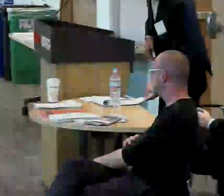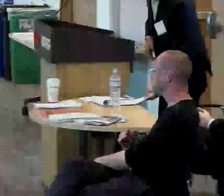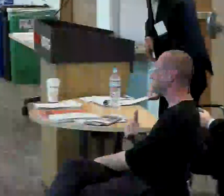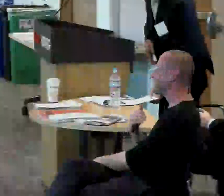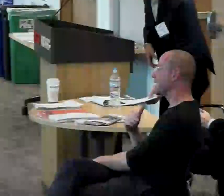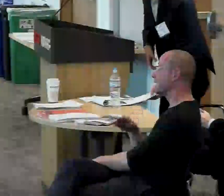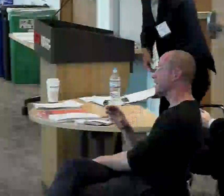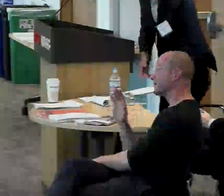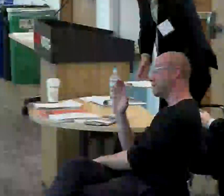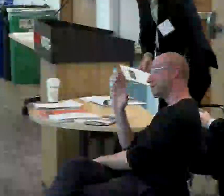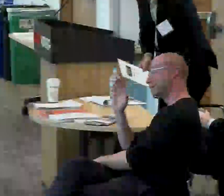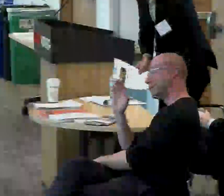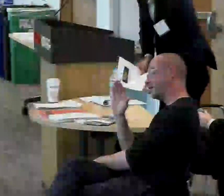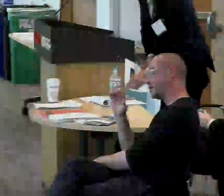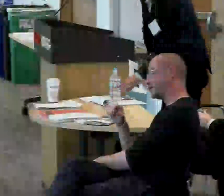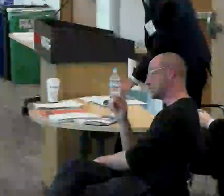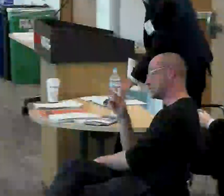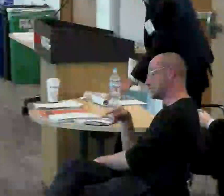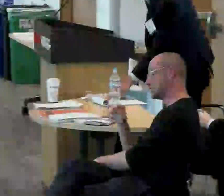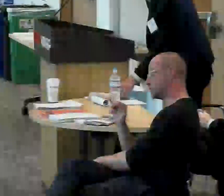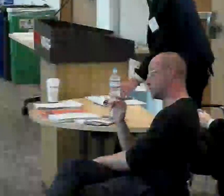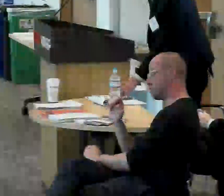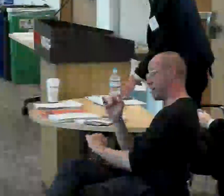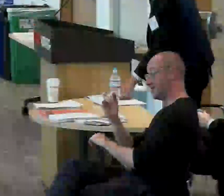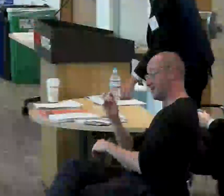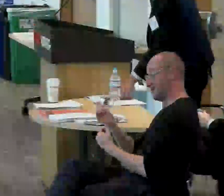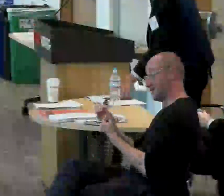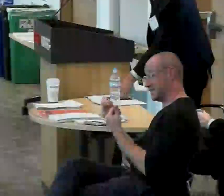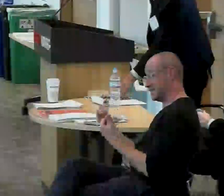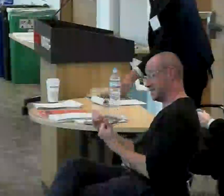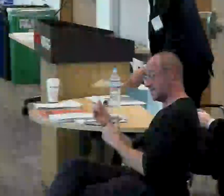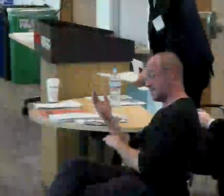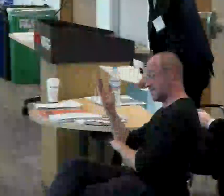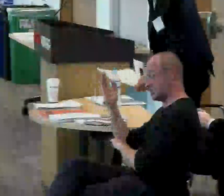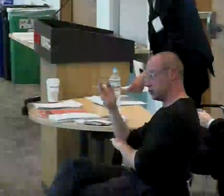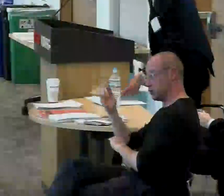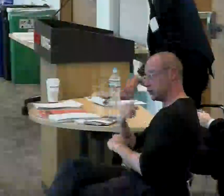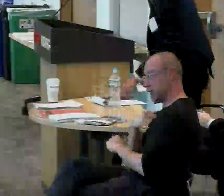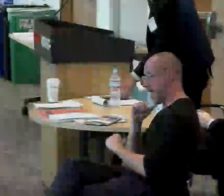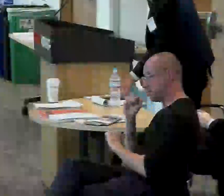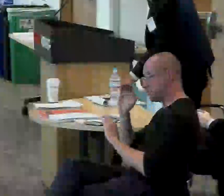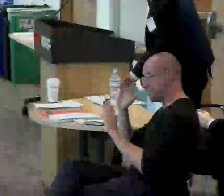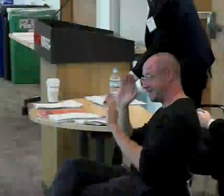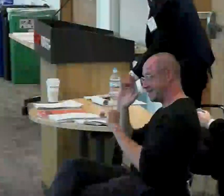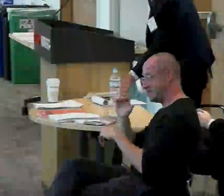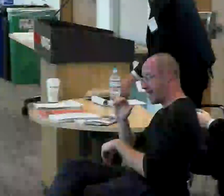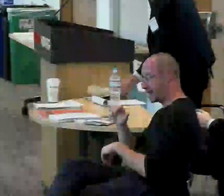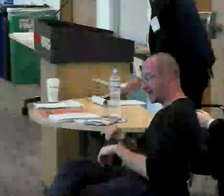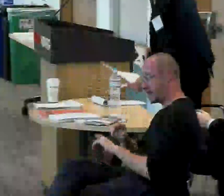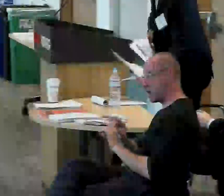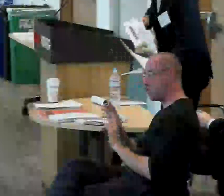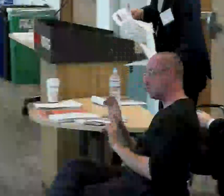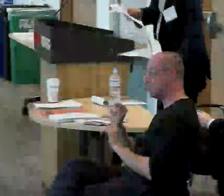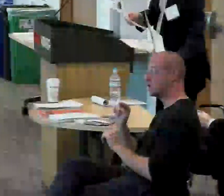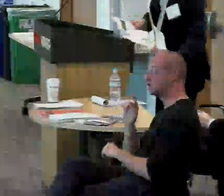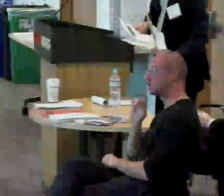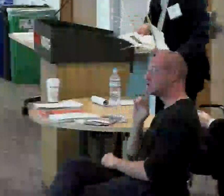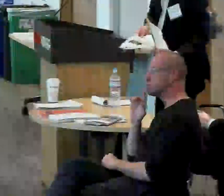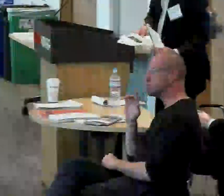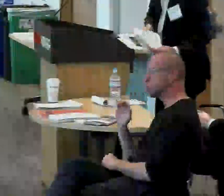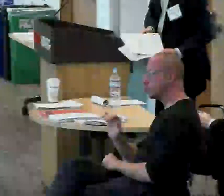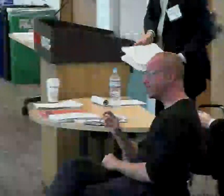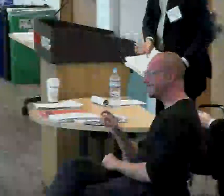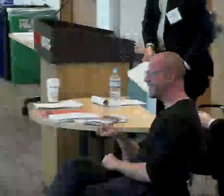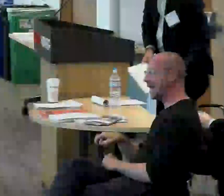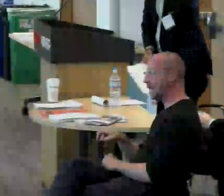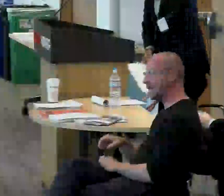Spike, this presentation today was not what I expected it to be, but it's really sorely